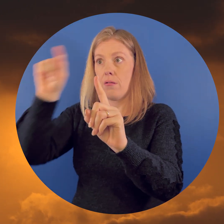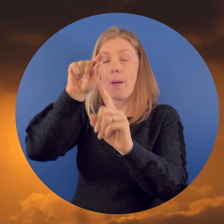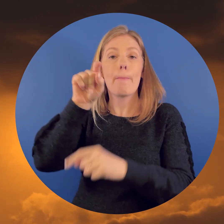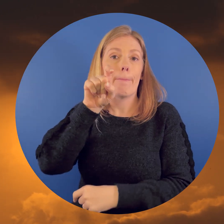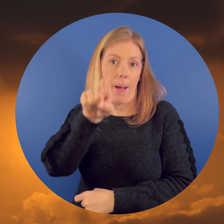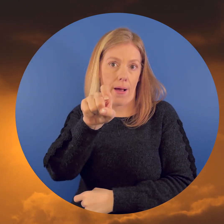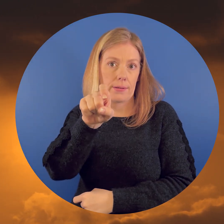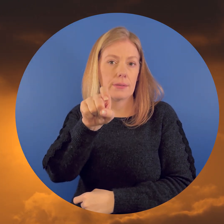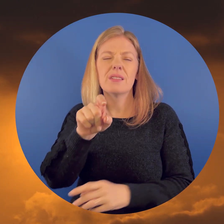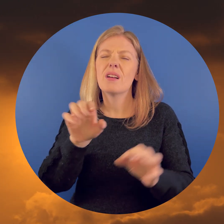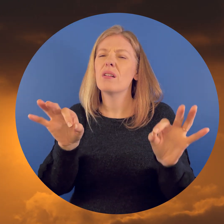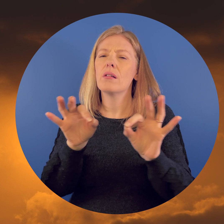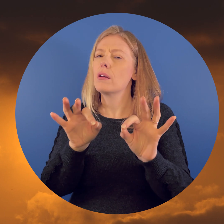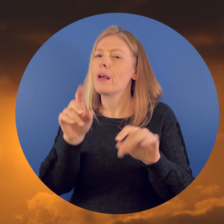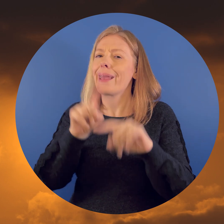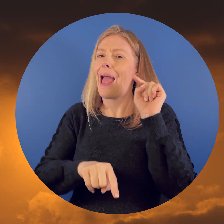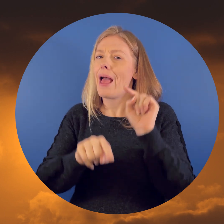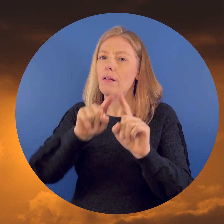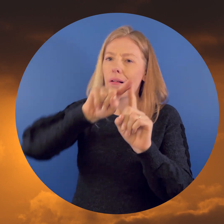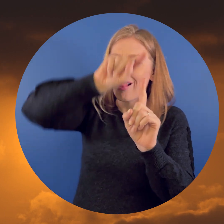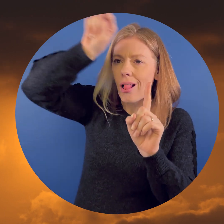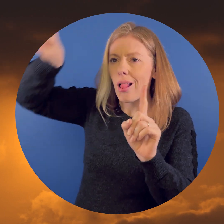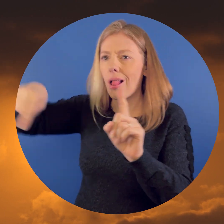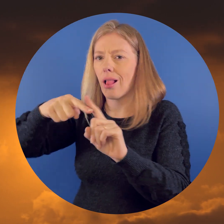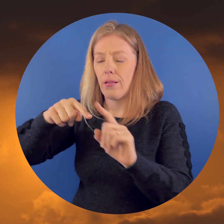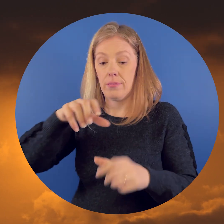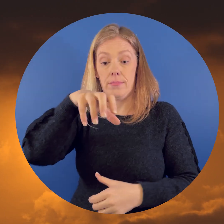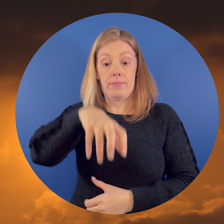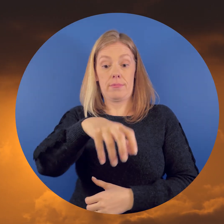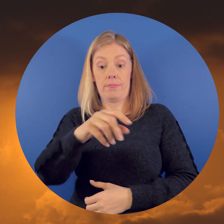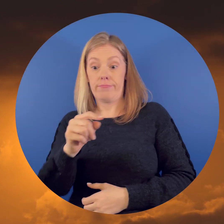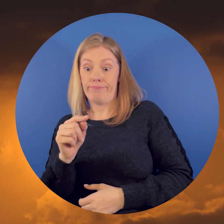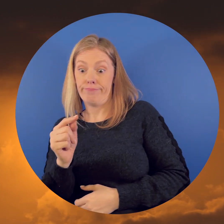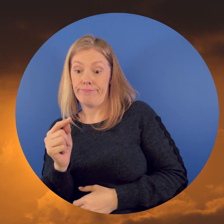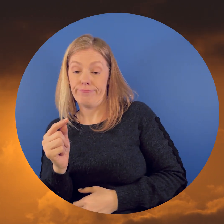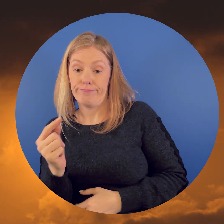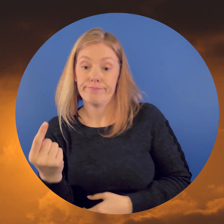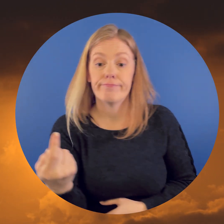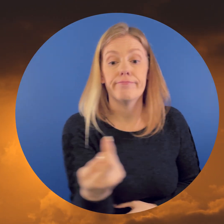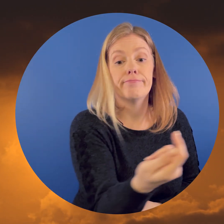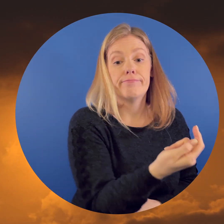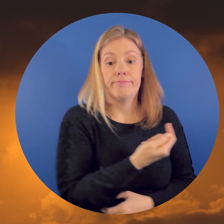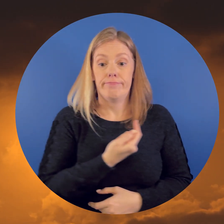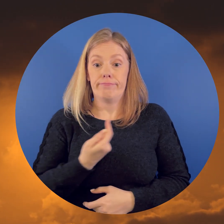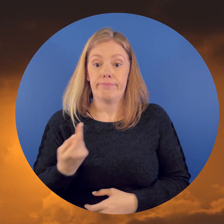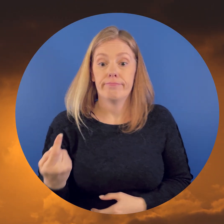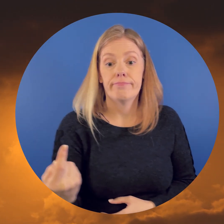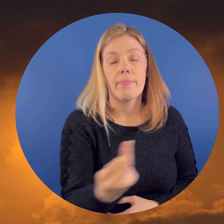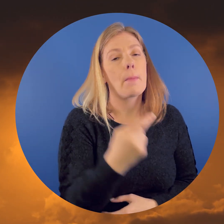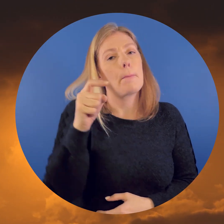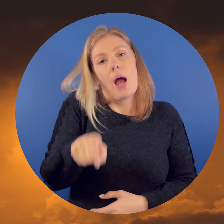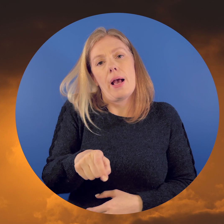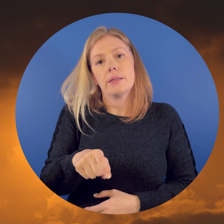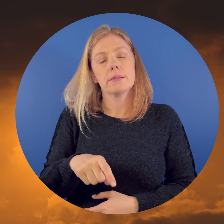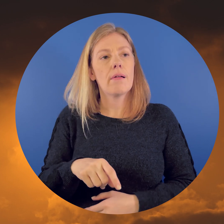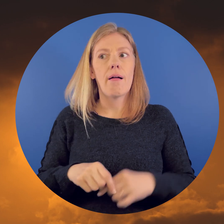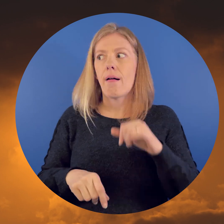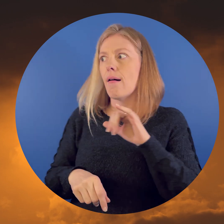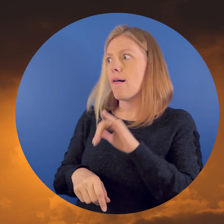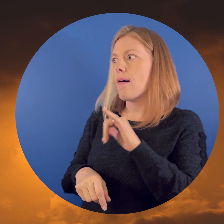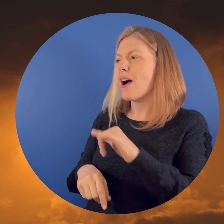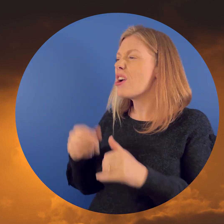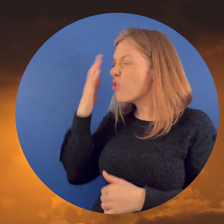it. I'll tell you right now, I'll get my partner and I, and we're going to go and we'll film it and we'll do it. That'll be a fun thing to do. That'll be date